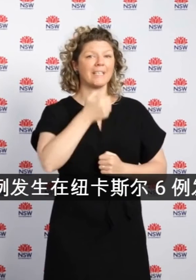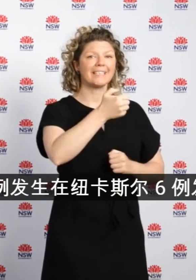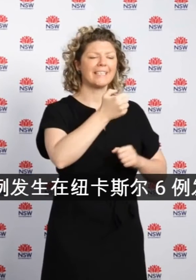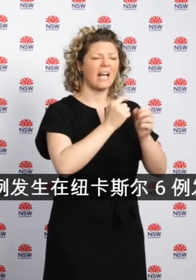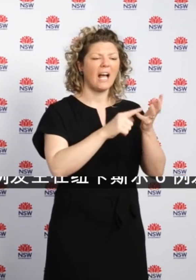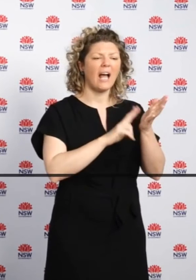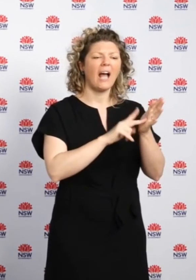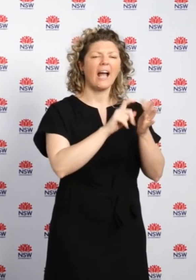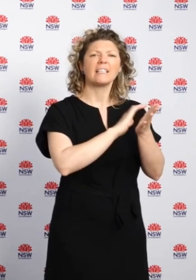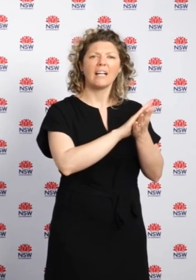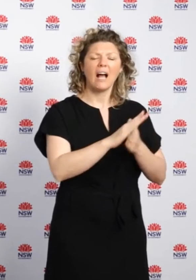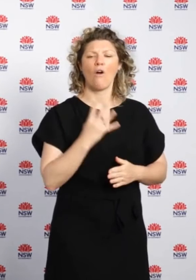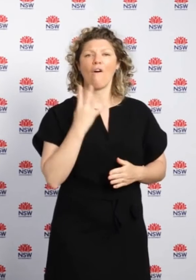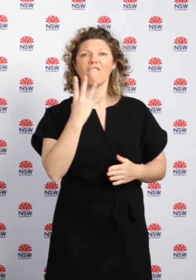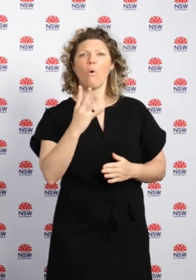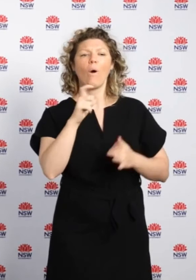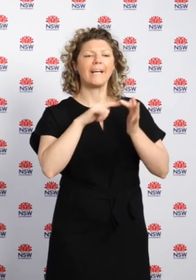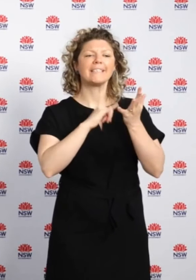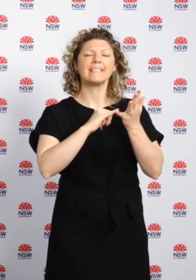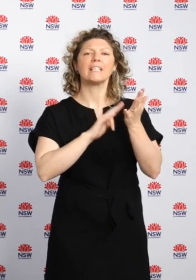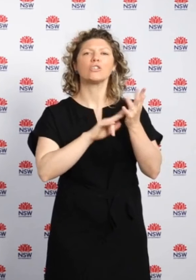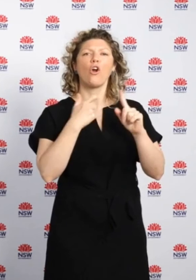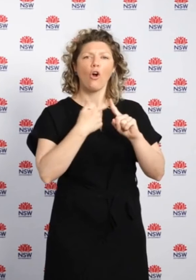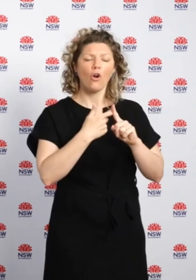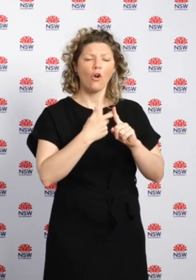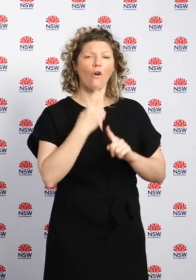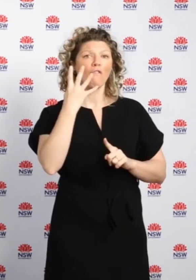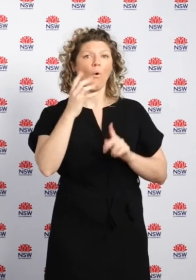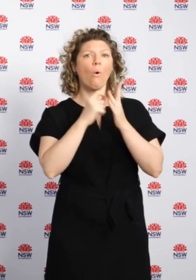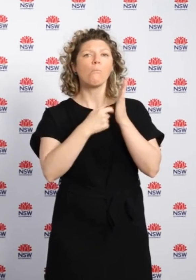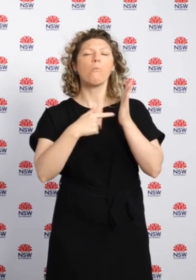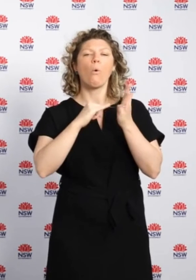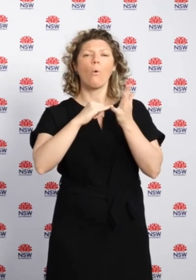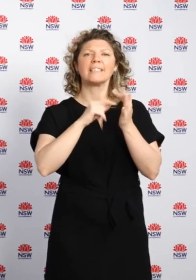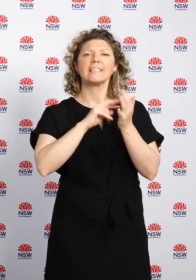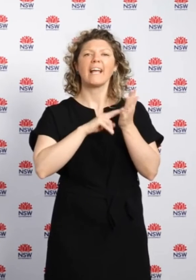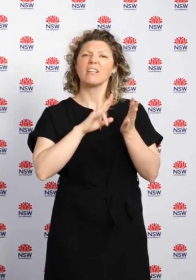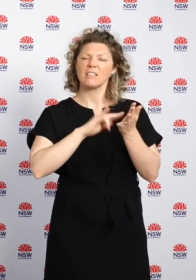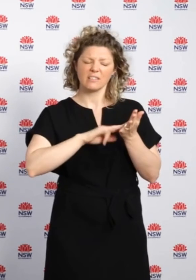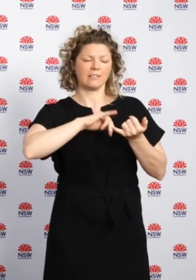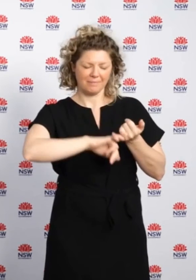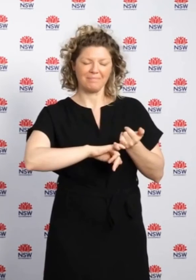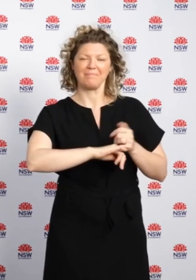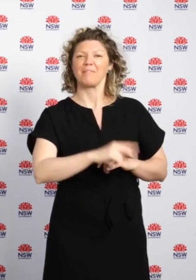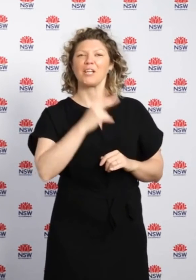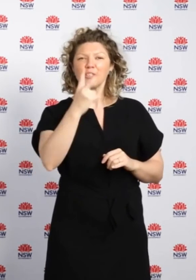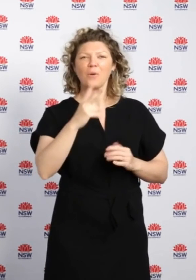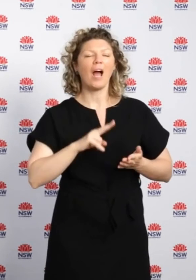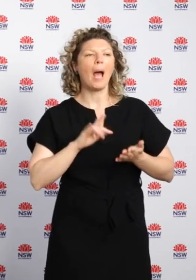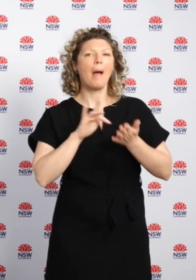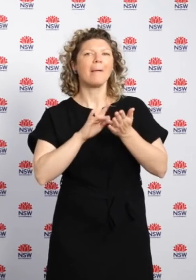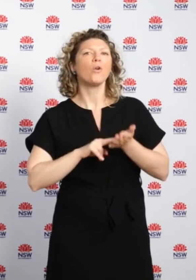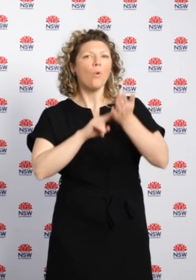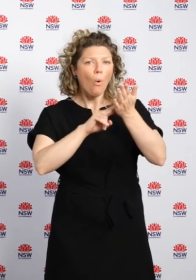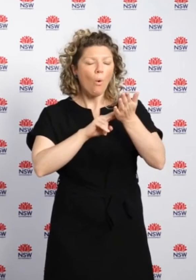Gunnedah, 4 in Cessnock, 2 in Port Stephens, 2 in Mid-Coast, 1 in